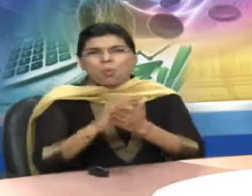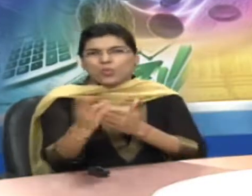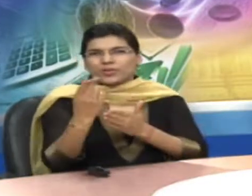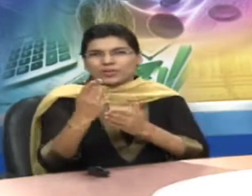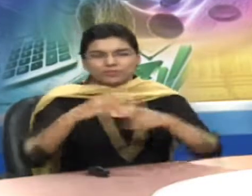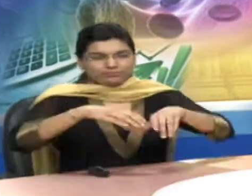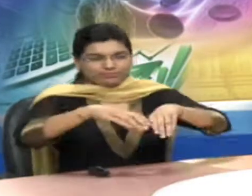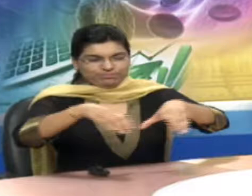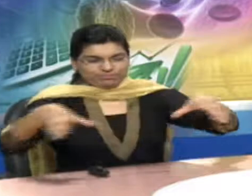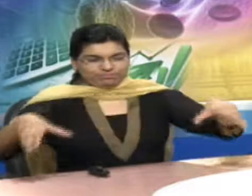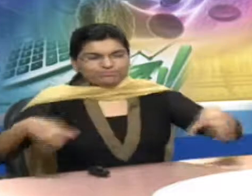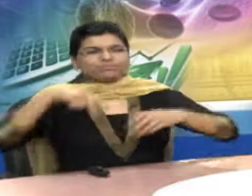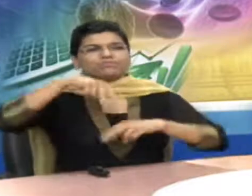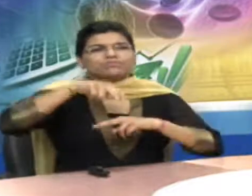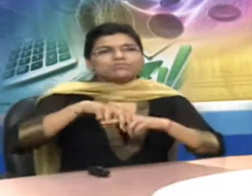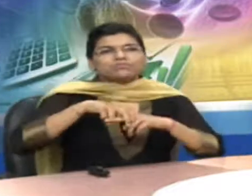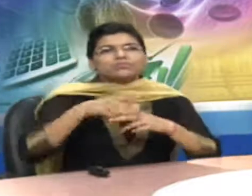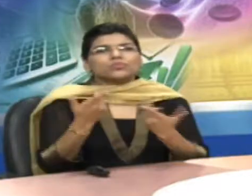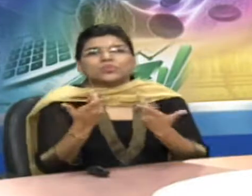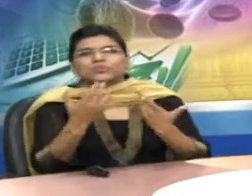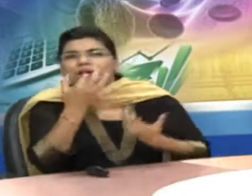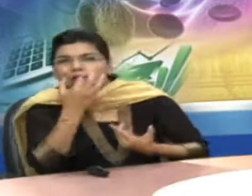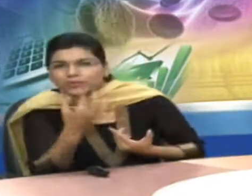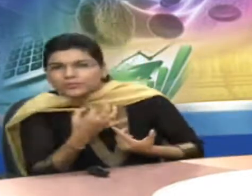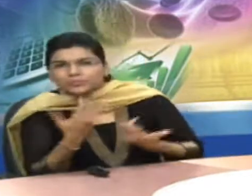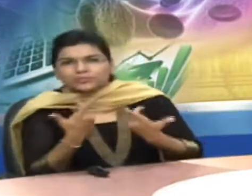they asked the clerk who was sitting there,